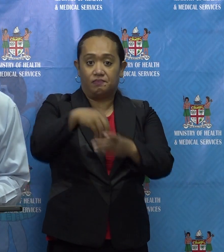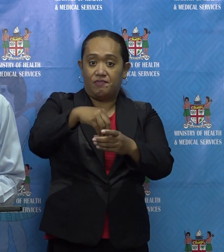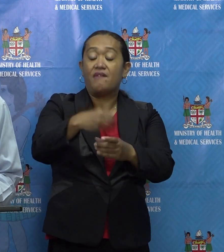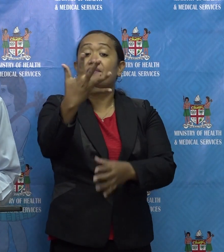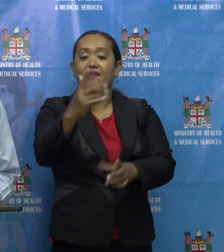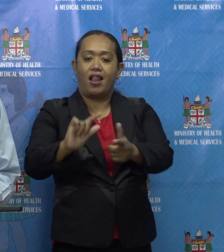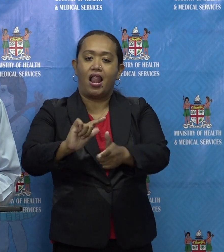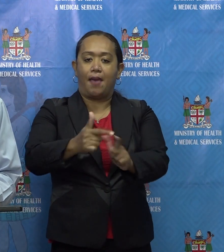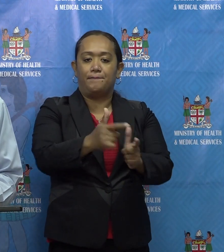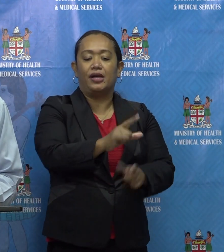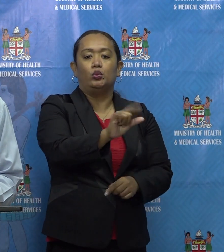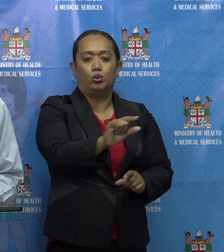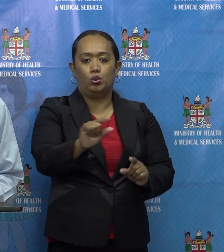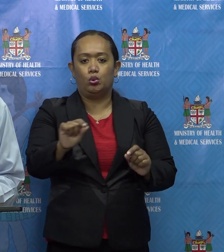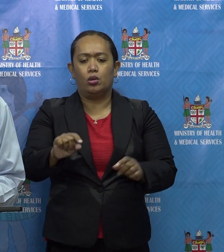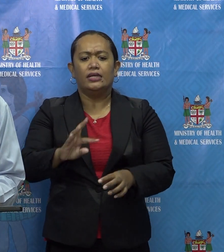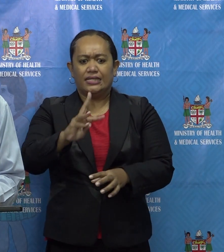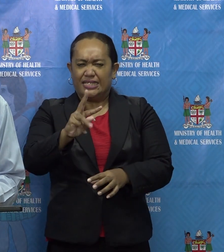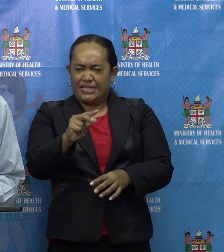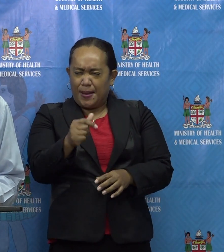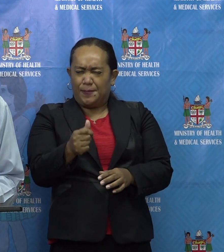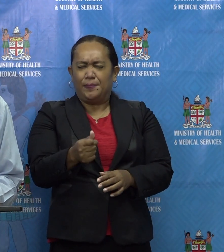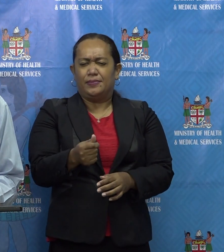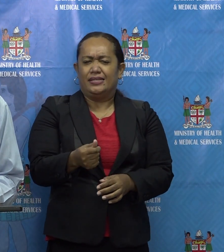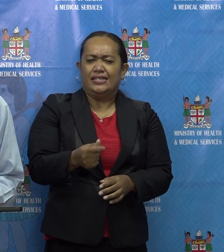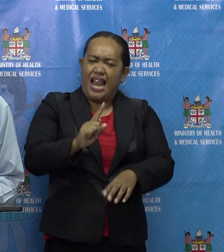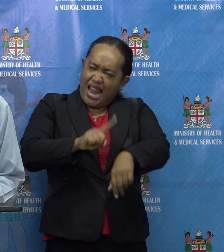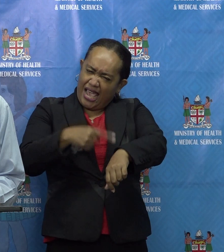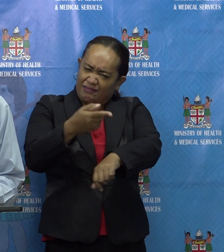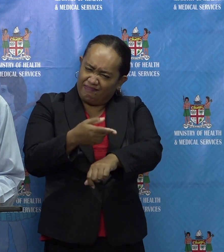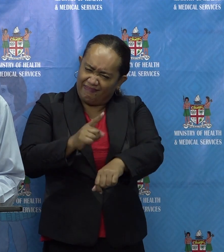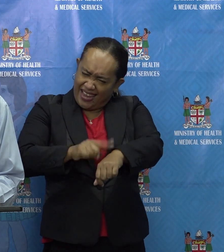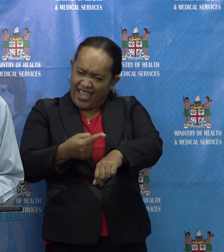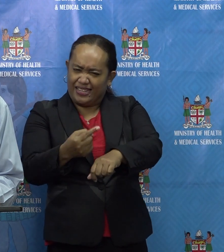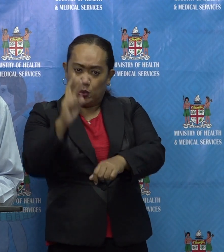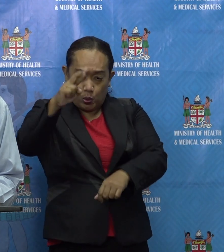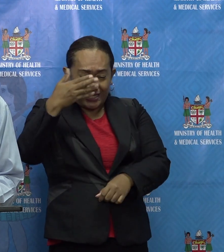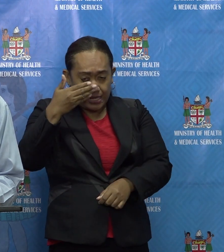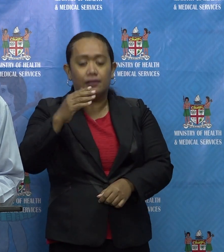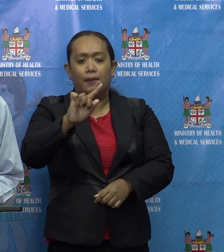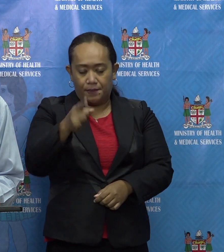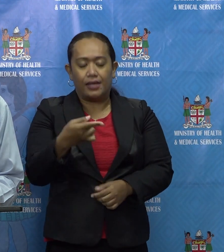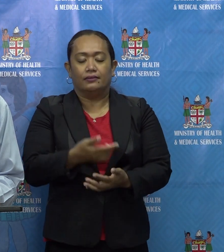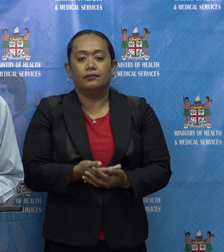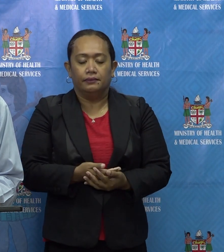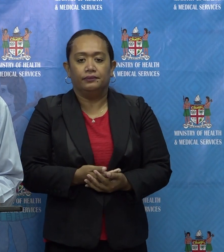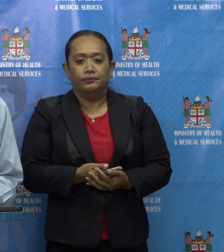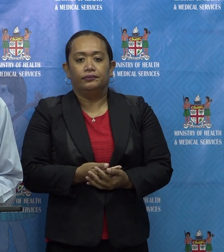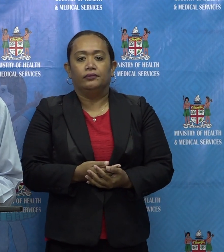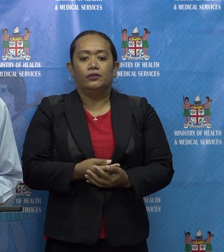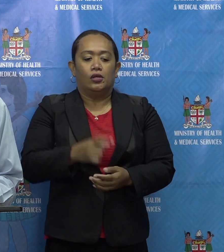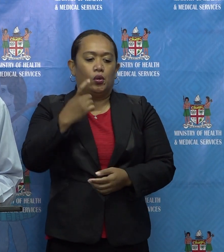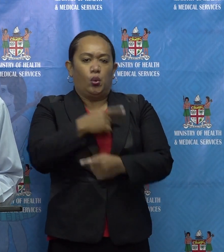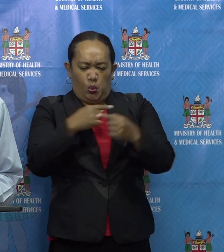that we are seeing delays in turnaround of some of the test results, although not that of the priority samples. We've improved